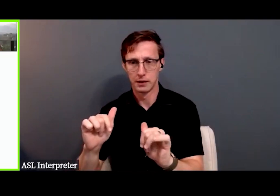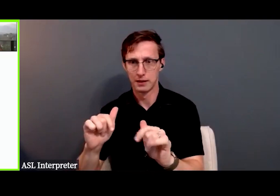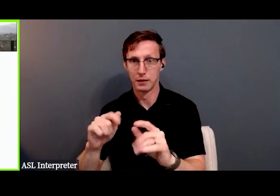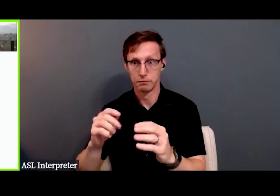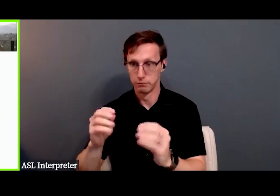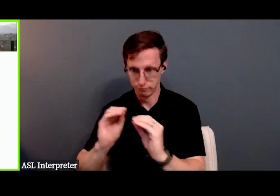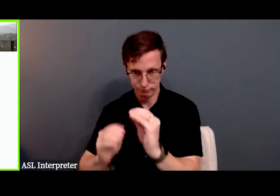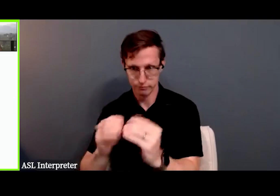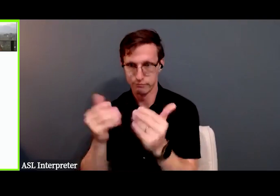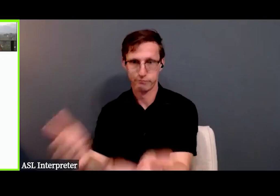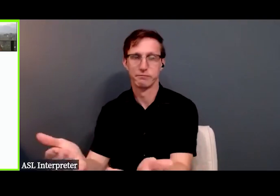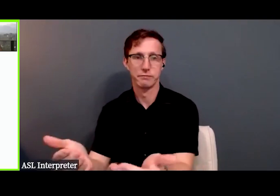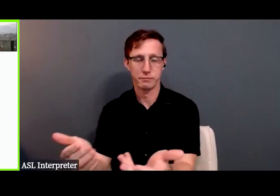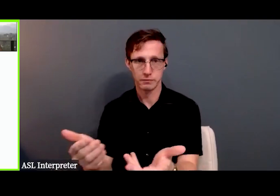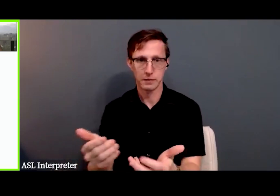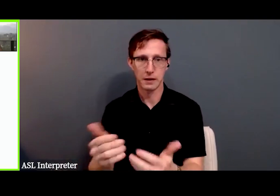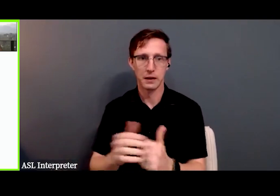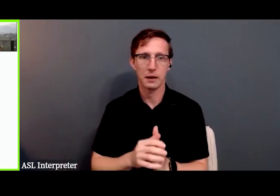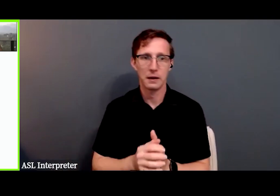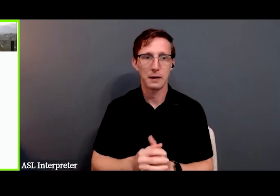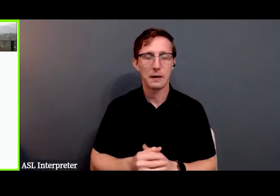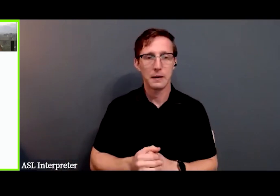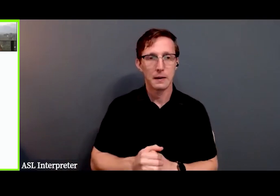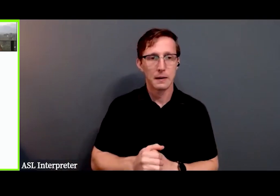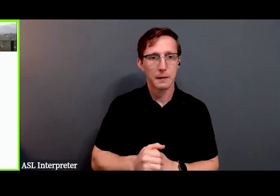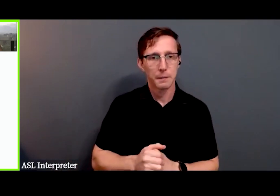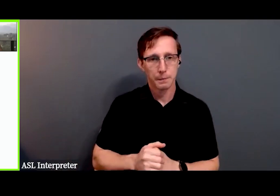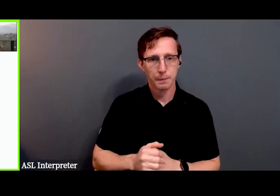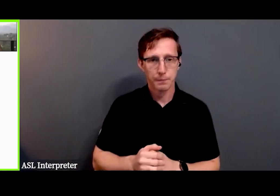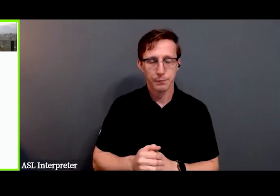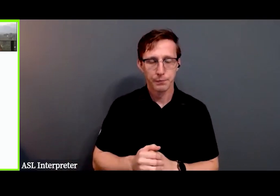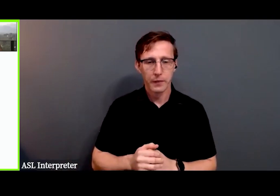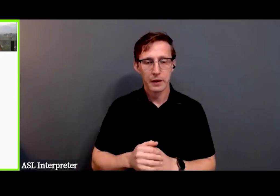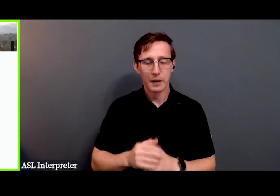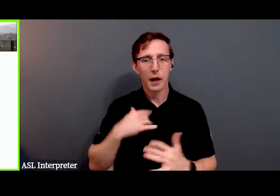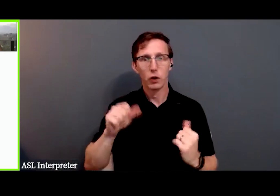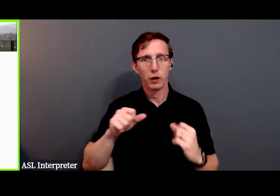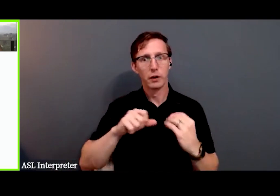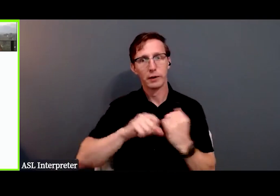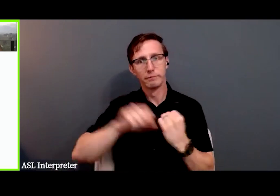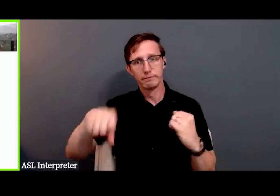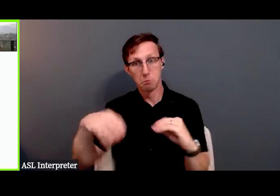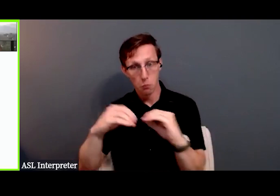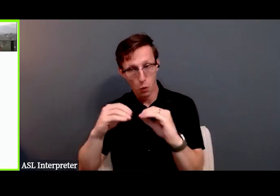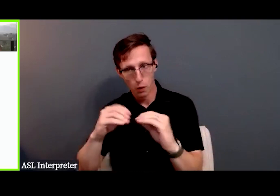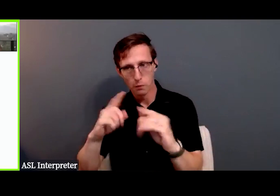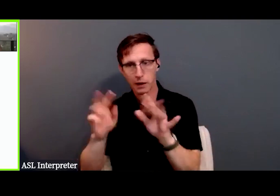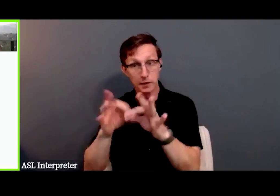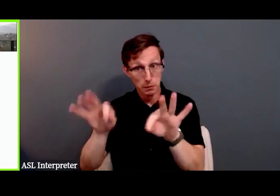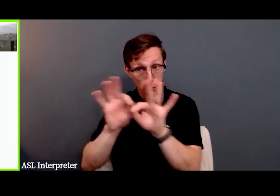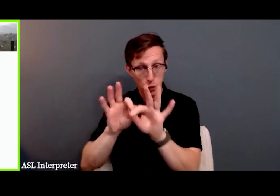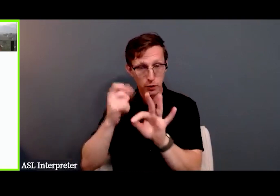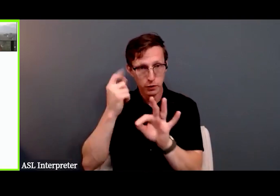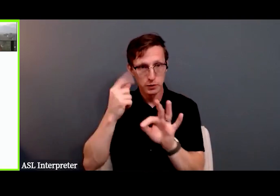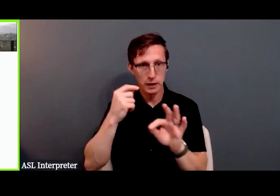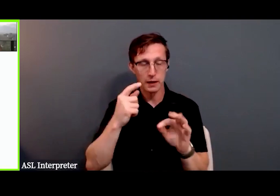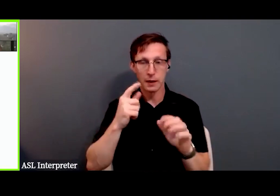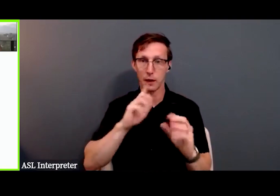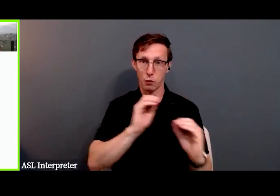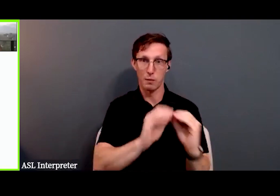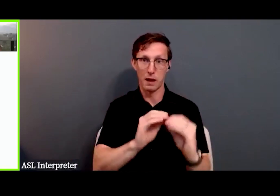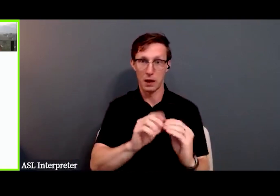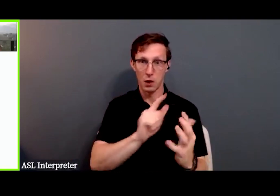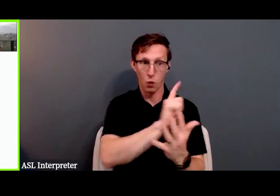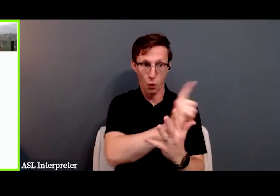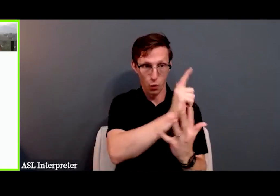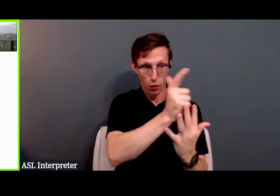so, and we can talk more about this, but it's important to know that the way we've sequenced that repair to the distribution